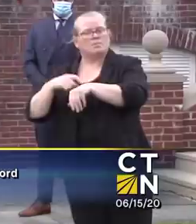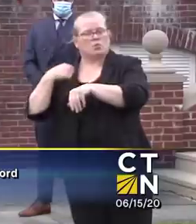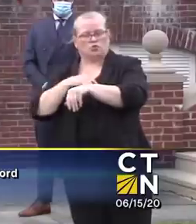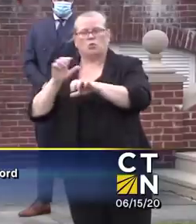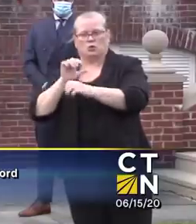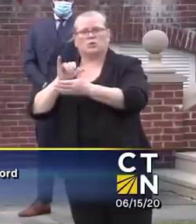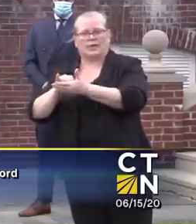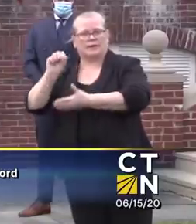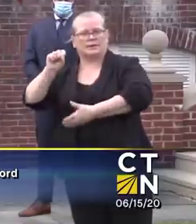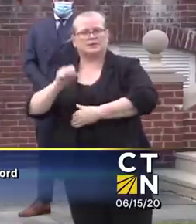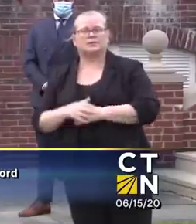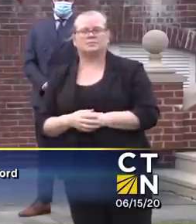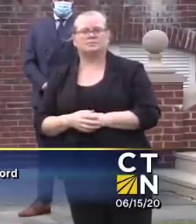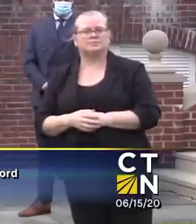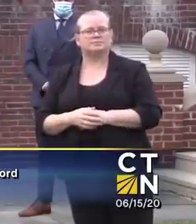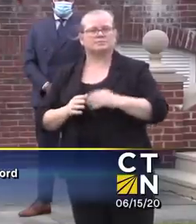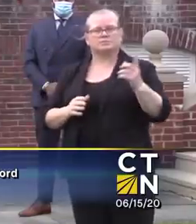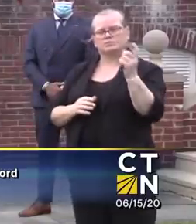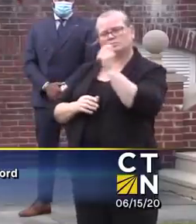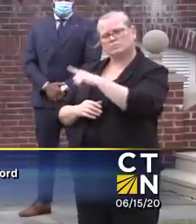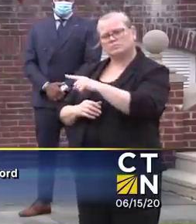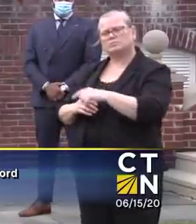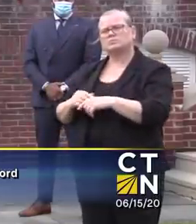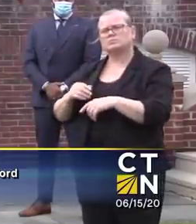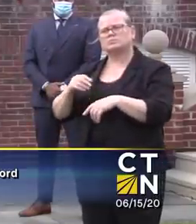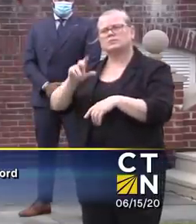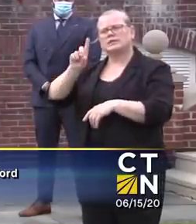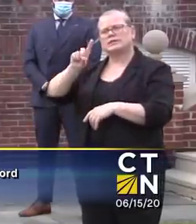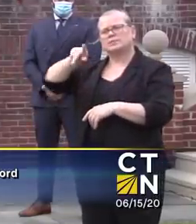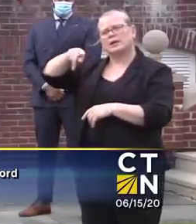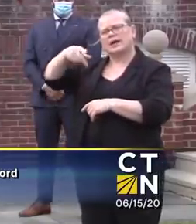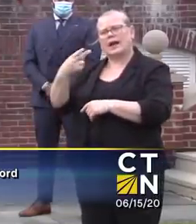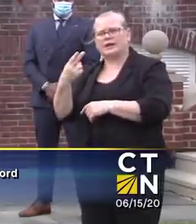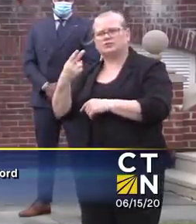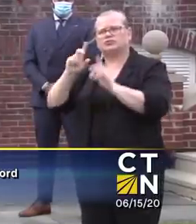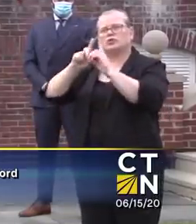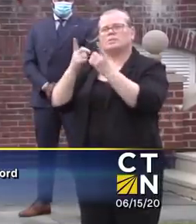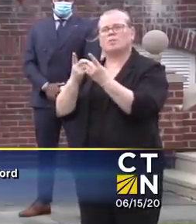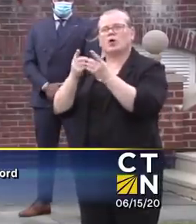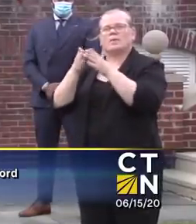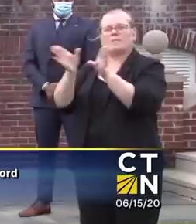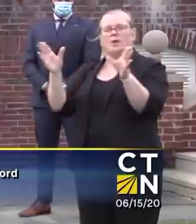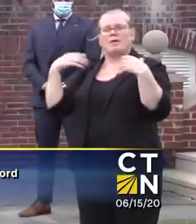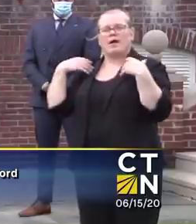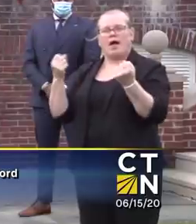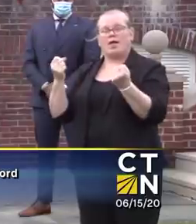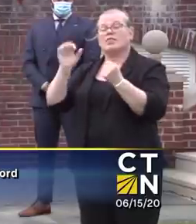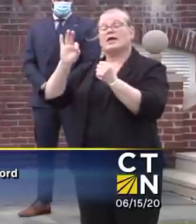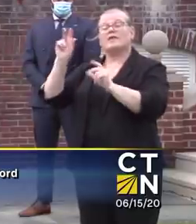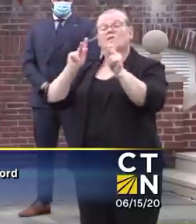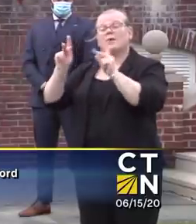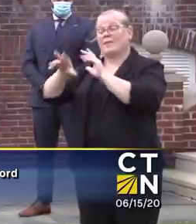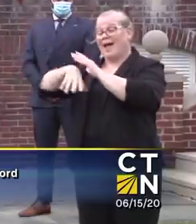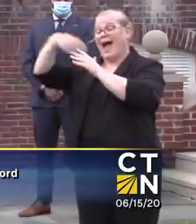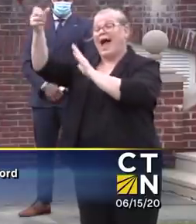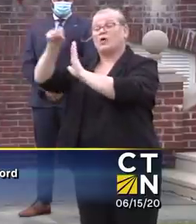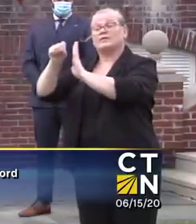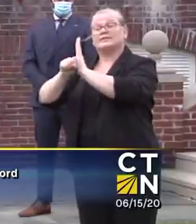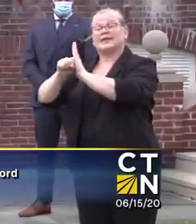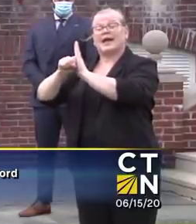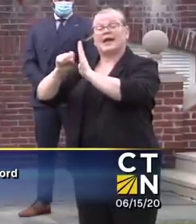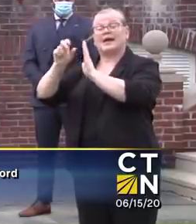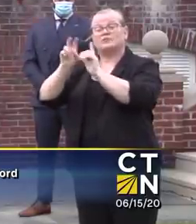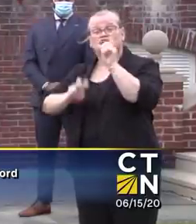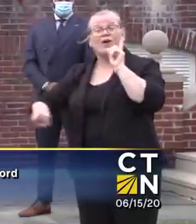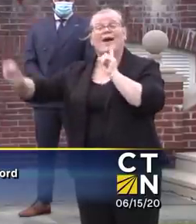I understand it, DPH doesn't currently have guidance that people quarantine after traveling out of state. As COVID cases spike in other